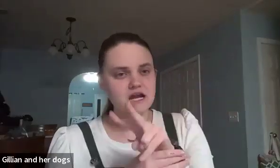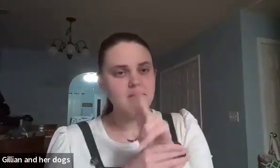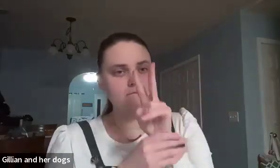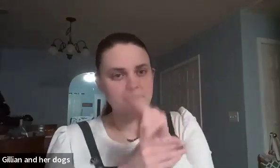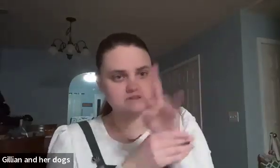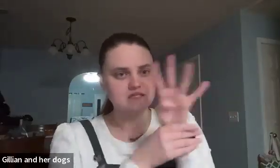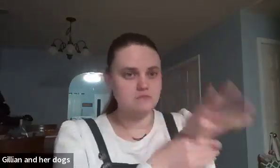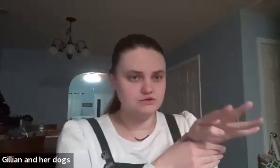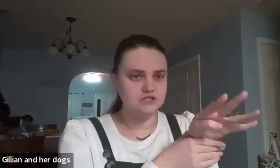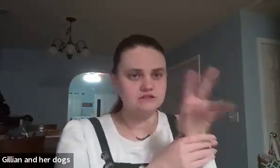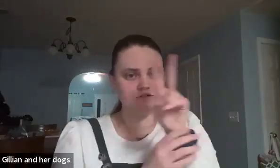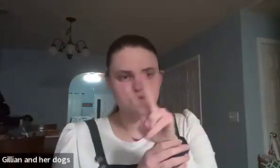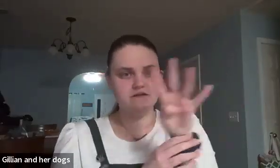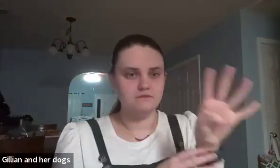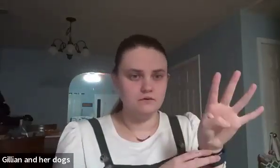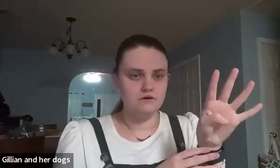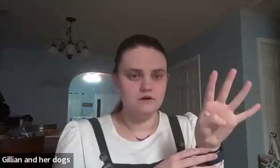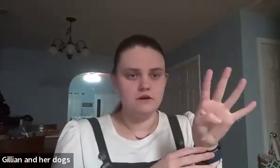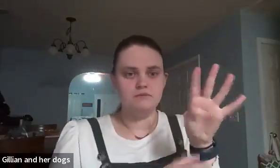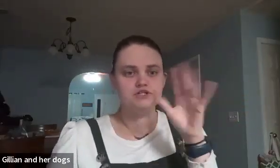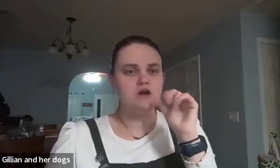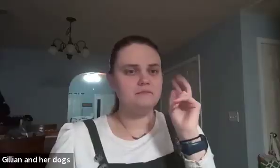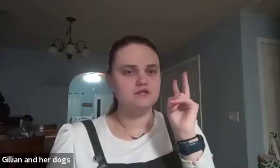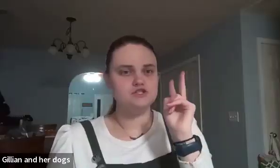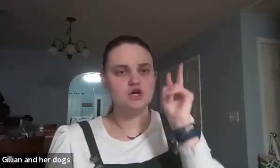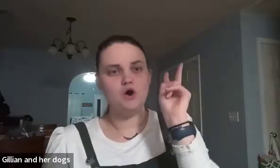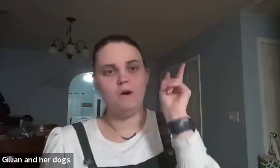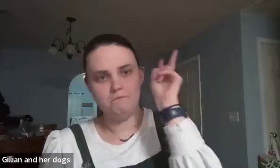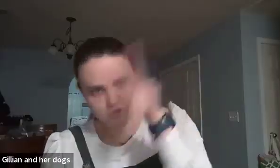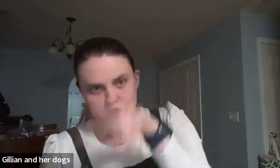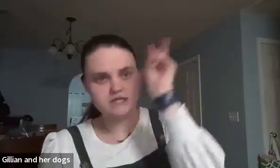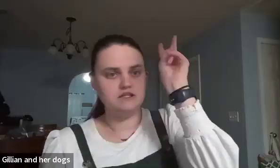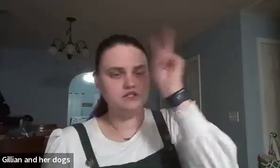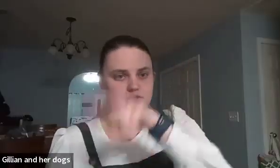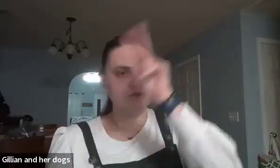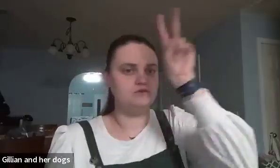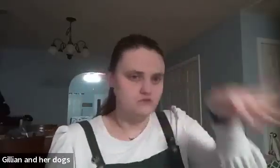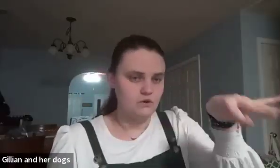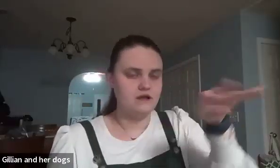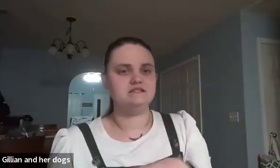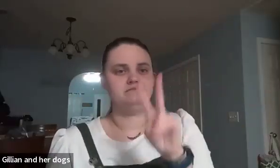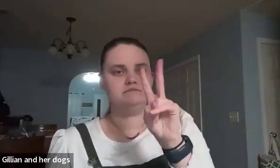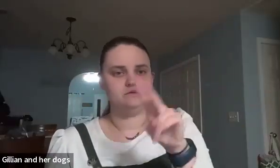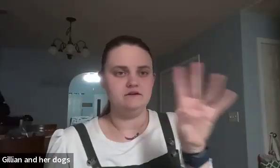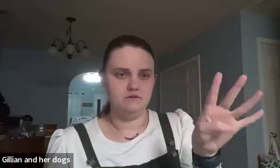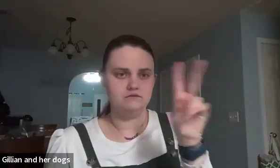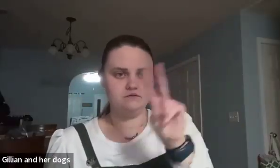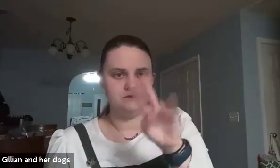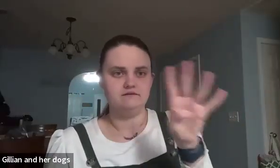kind of a bouncing motion, 24, but you're not being so 22, 4. It's 24,